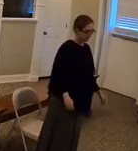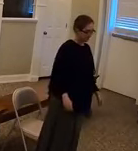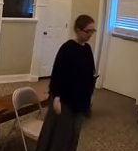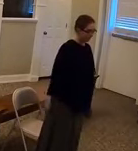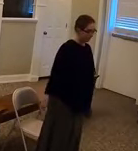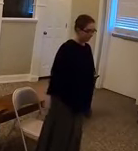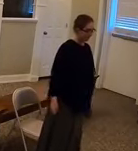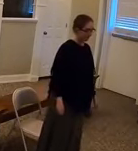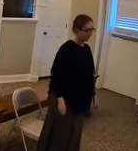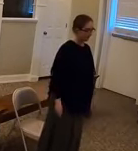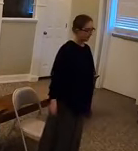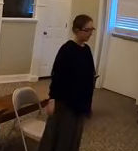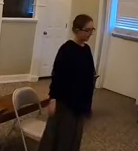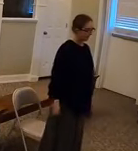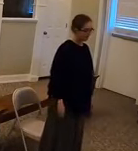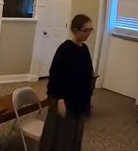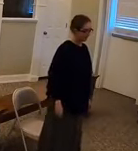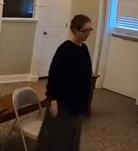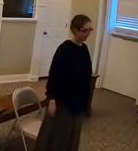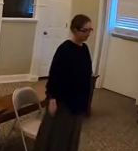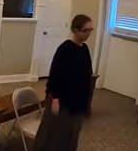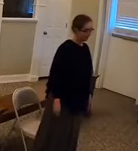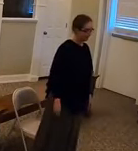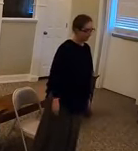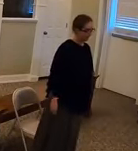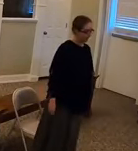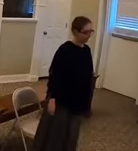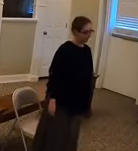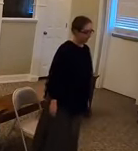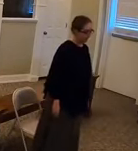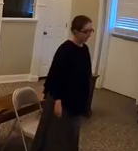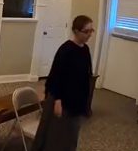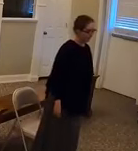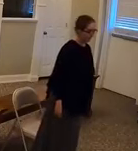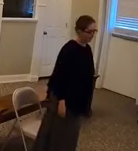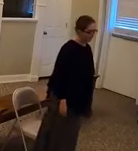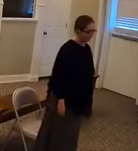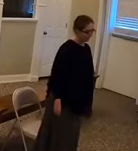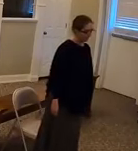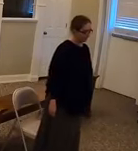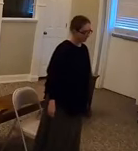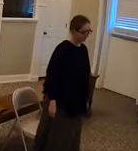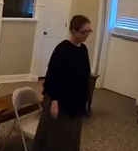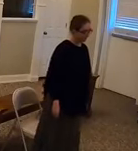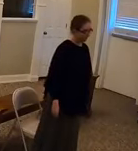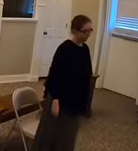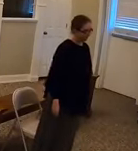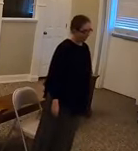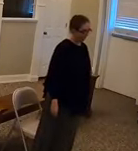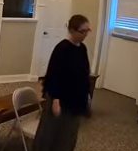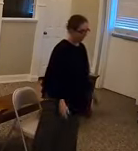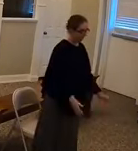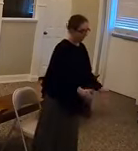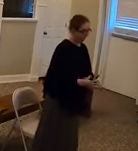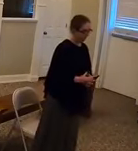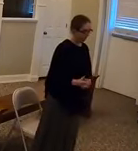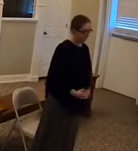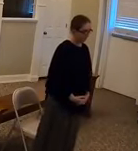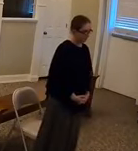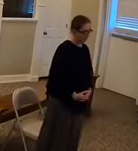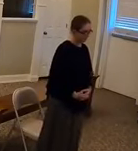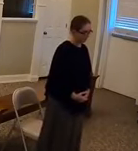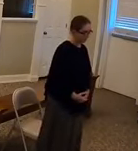your mighty name, you see every need, God. Lord, every situation, Lord, every hand, unspoken